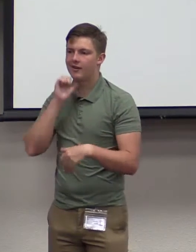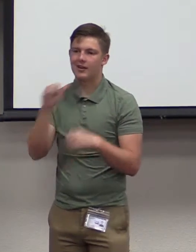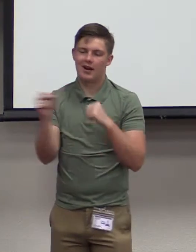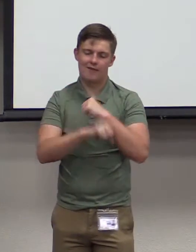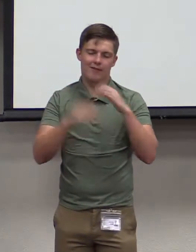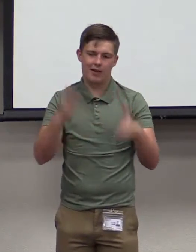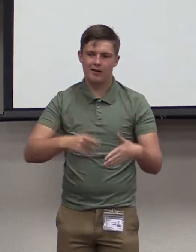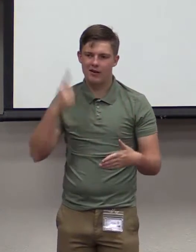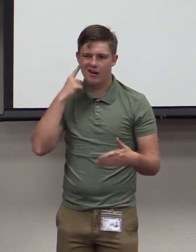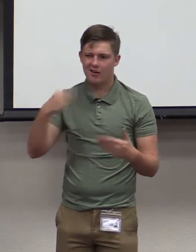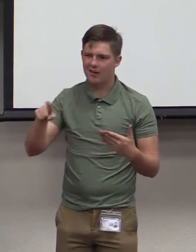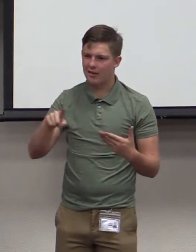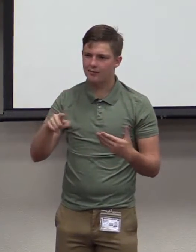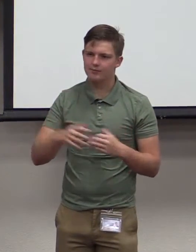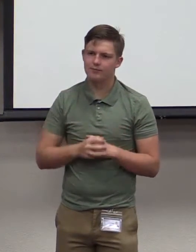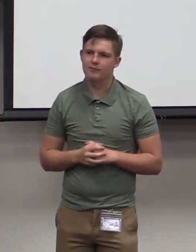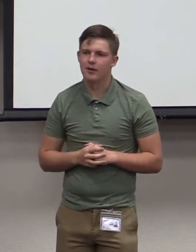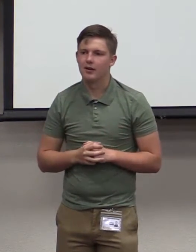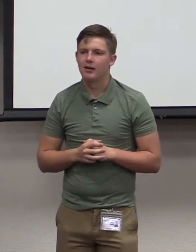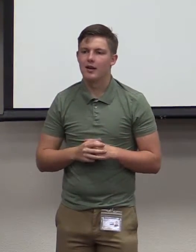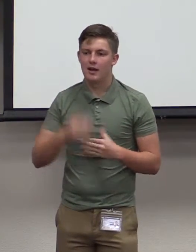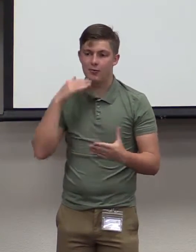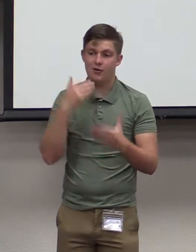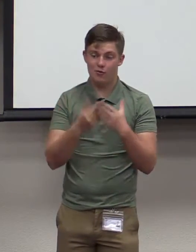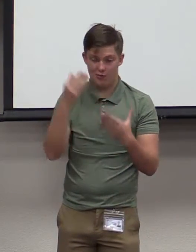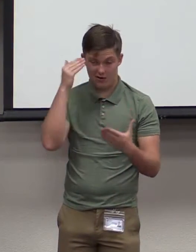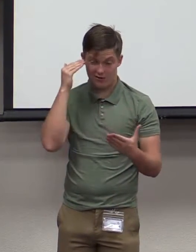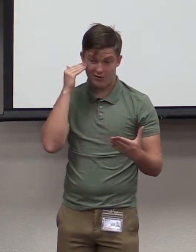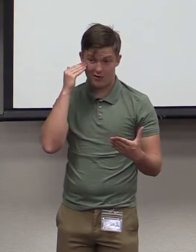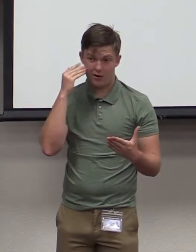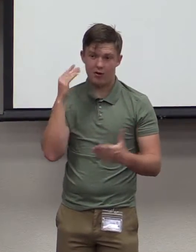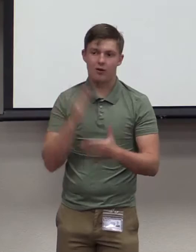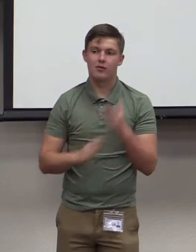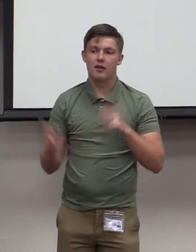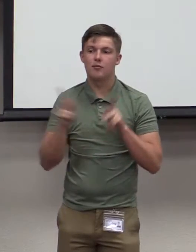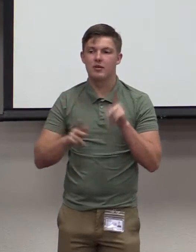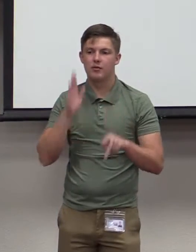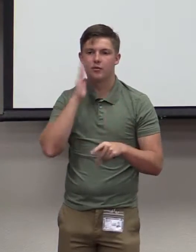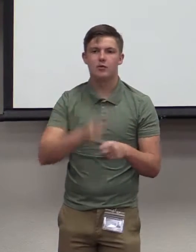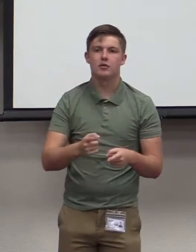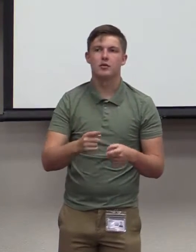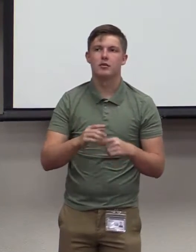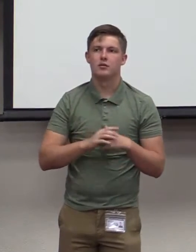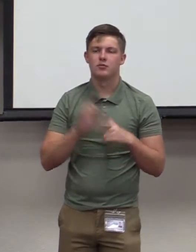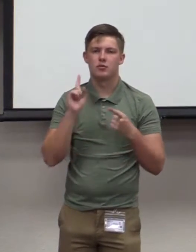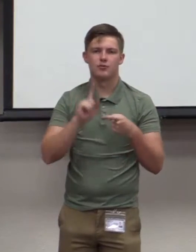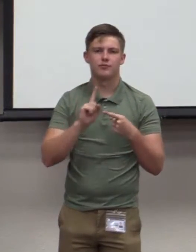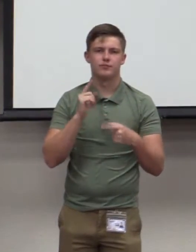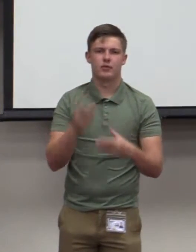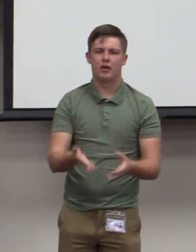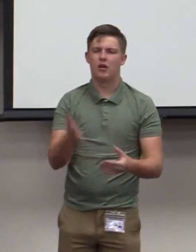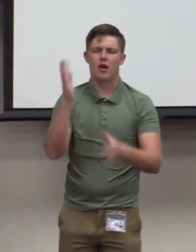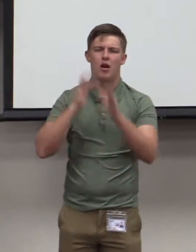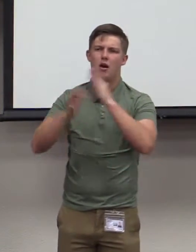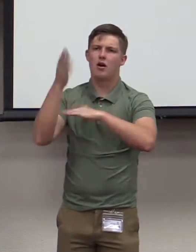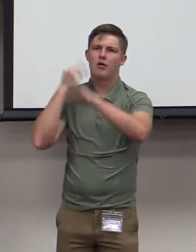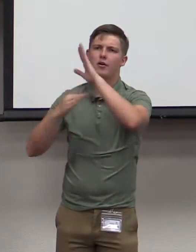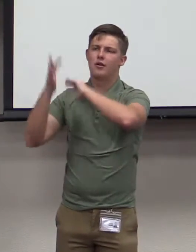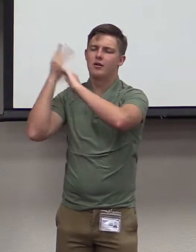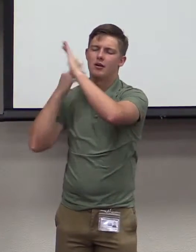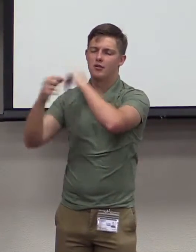heard the phrase? Okay, it's pretty well known. Some people even said it would go all the way back to the Greeks.